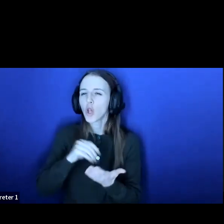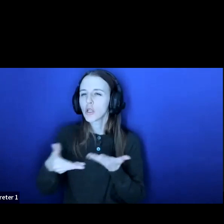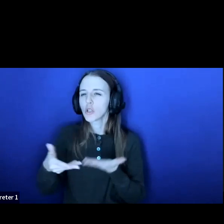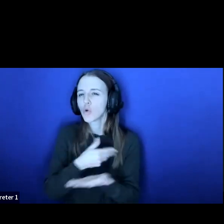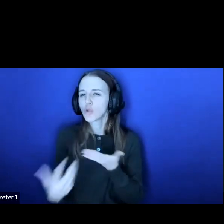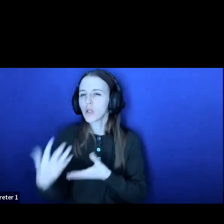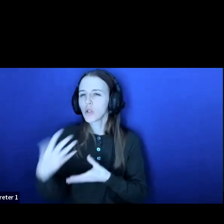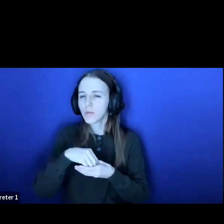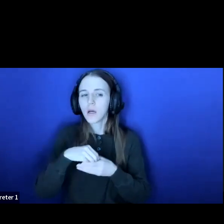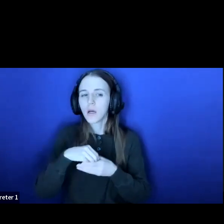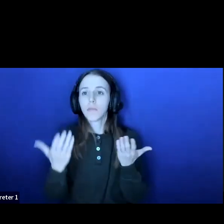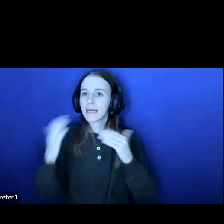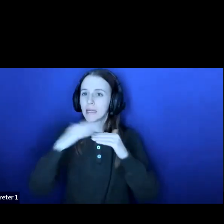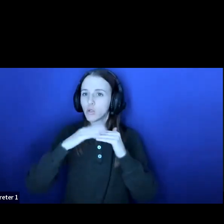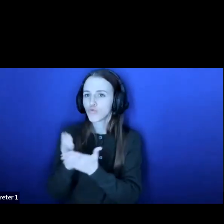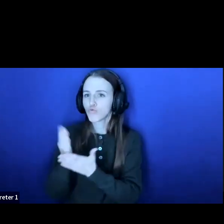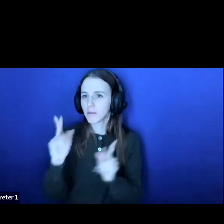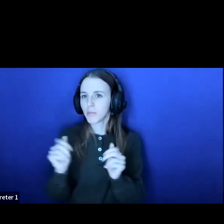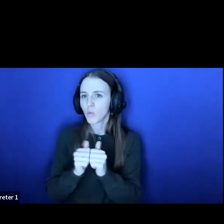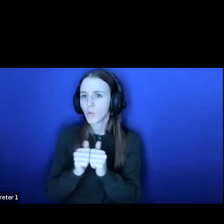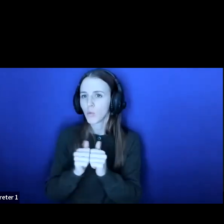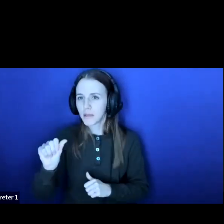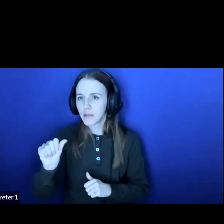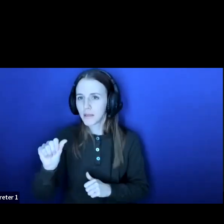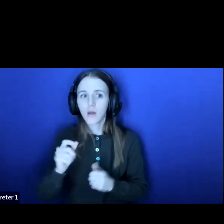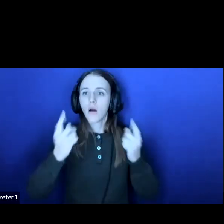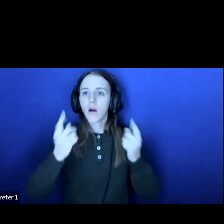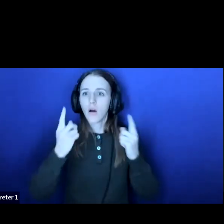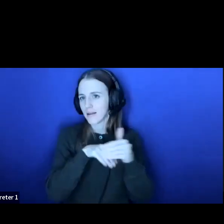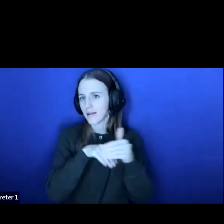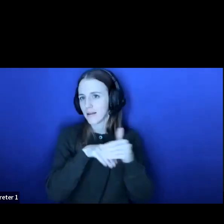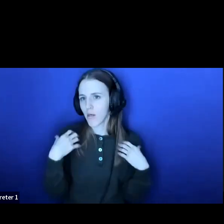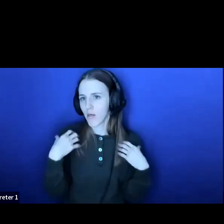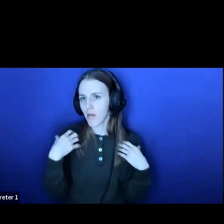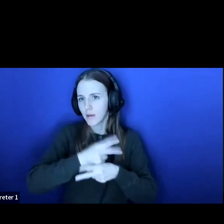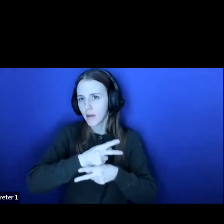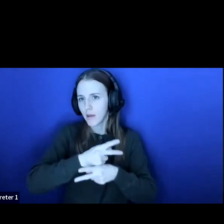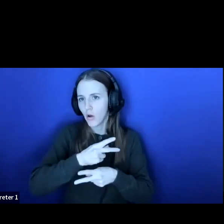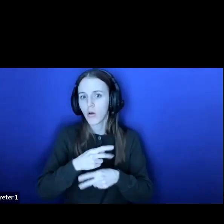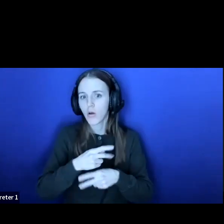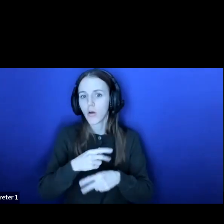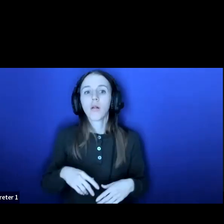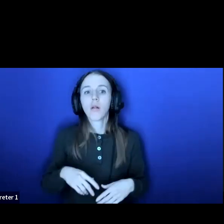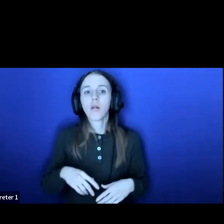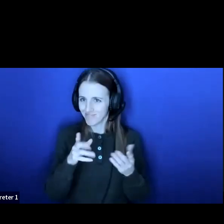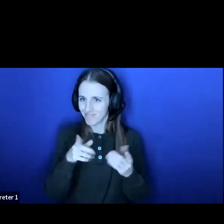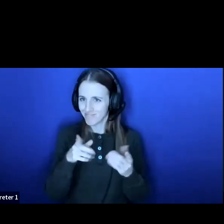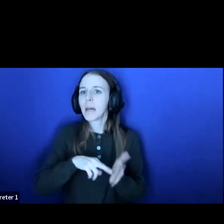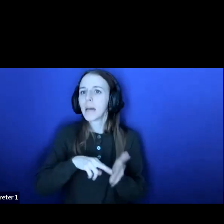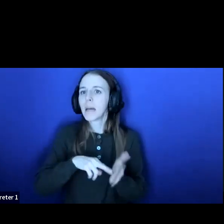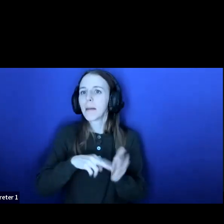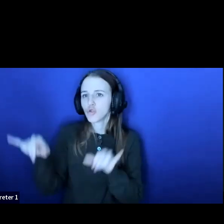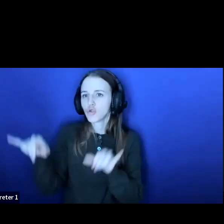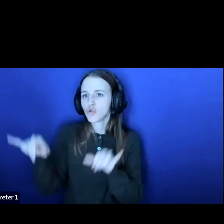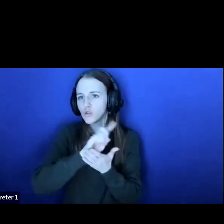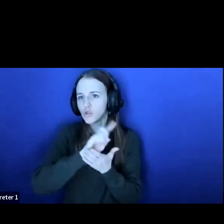people with disabilities, having an understanding of accessible healthcare, whereby we mean universal design, and to